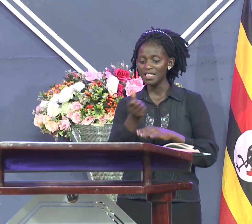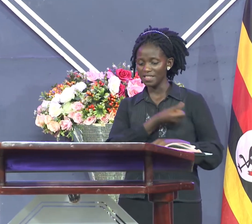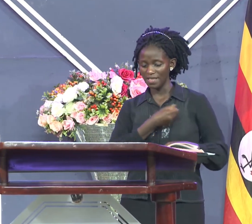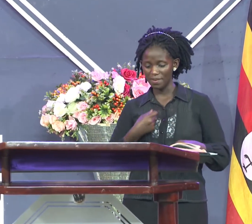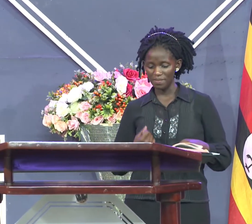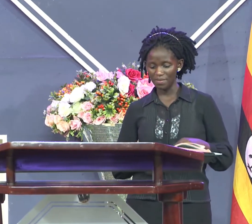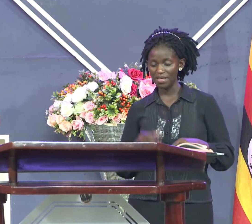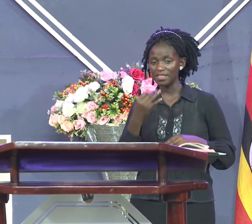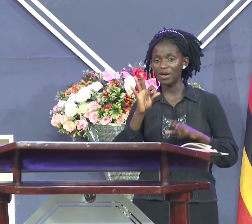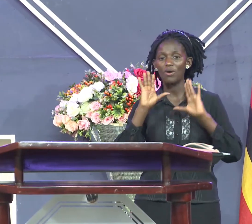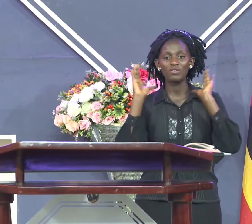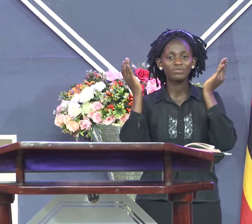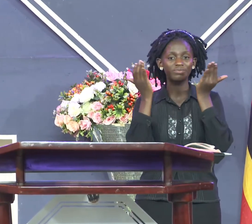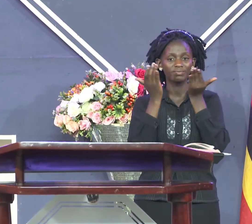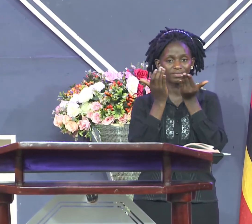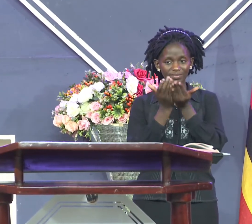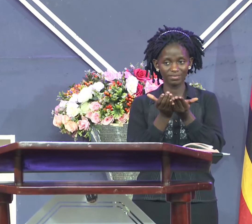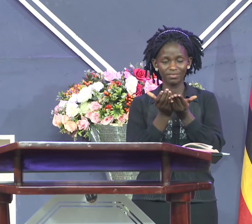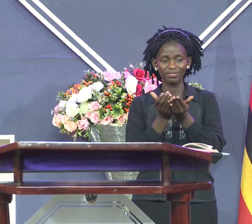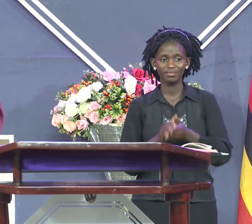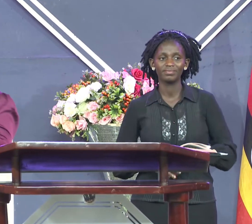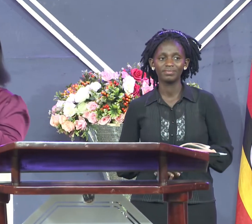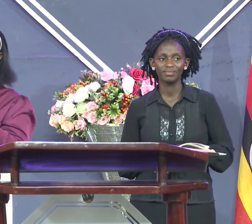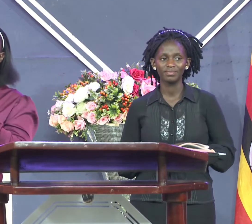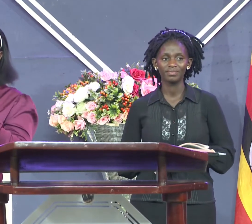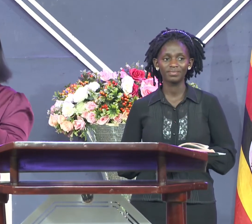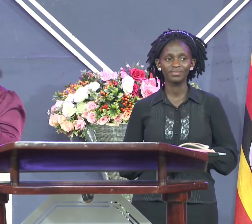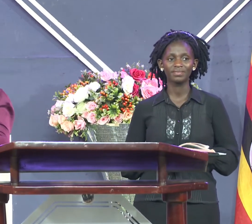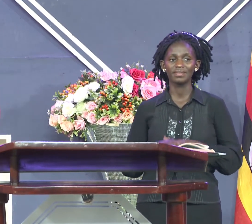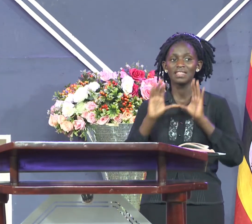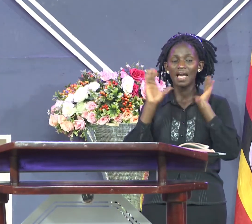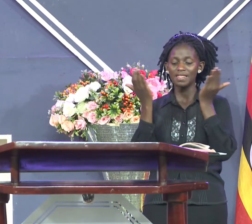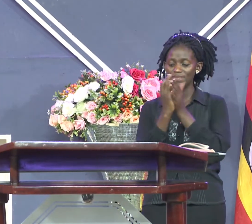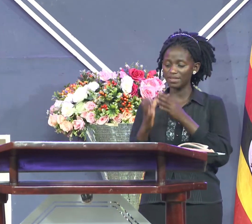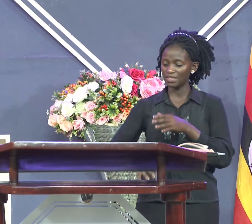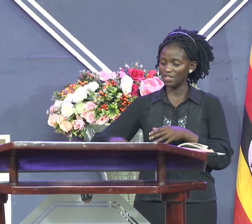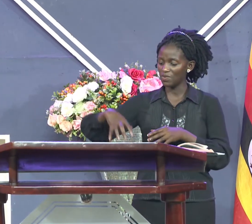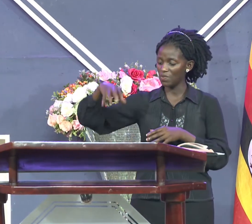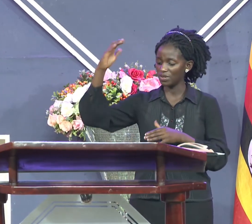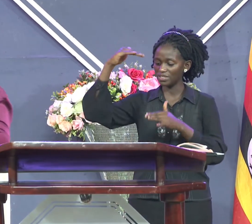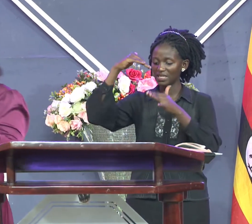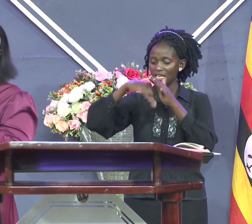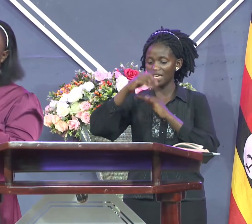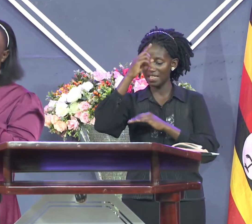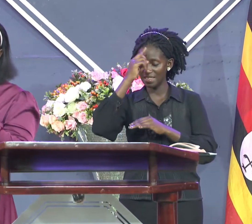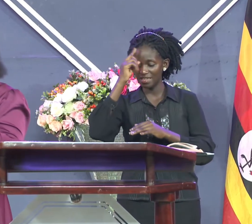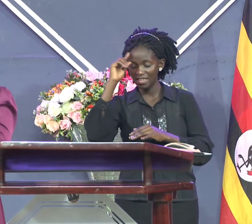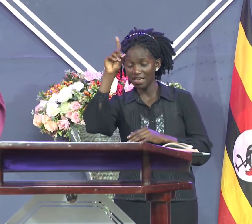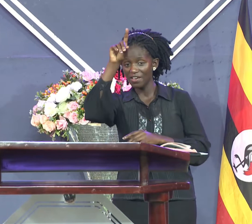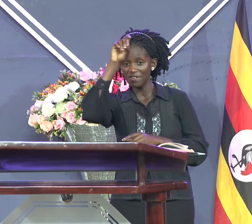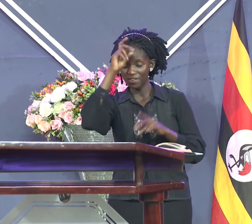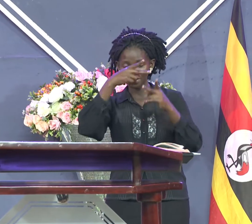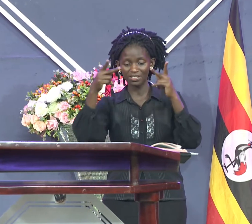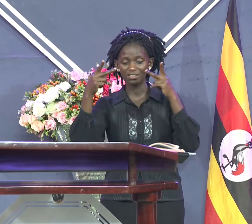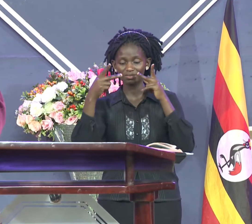Who instructed Moses' mother? Moses nakulira mu lubiri lwa Farao. And Moses grew up